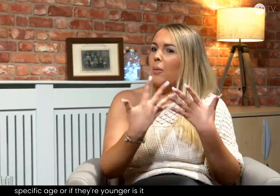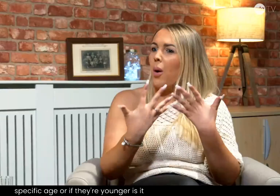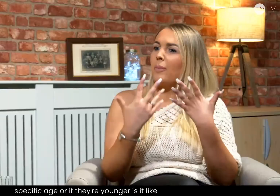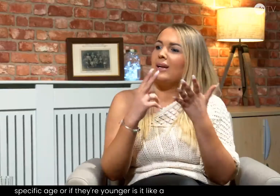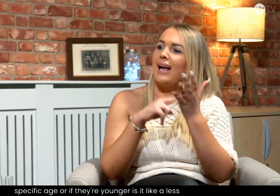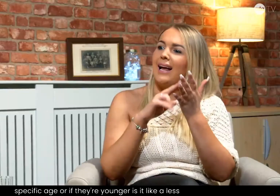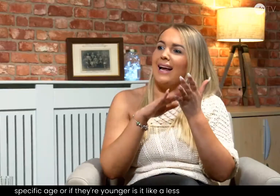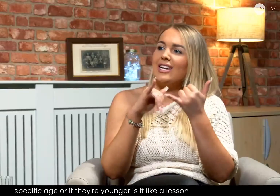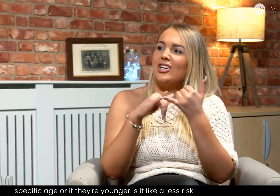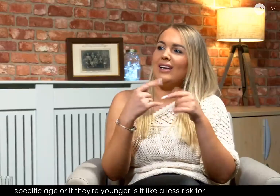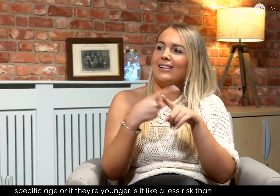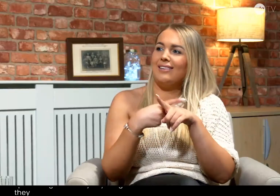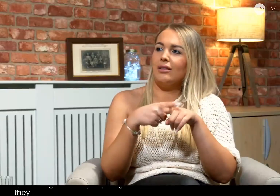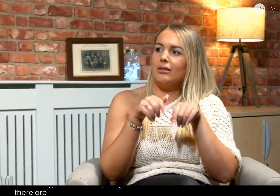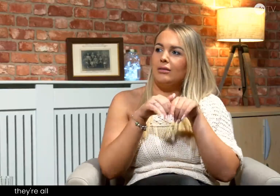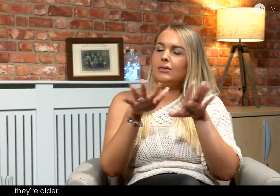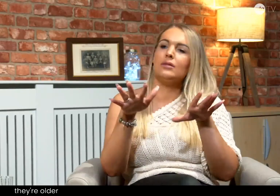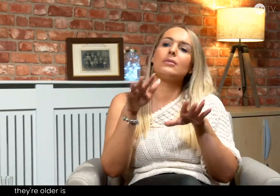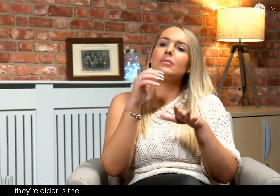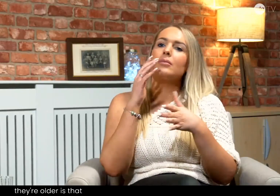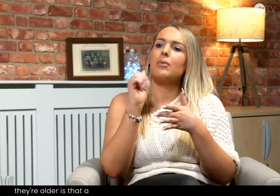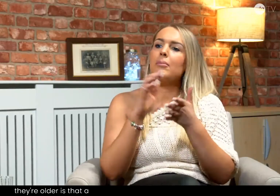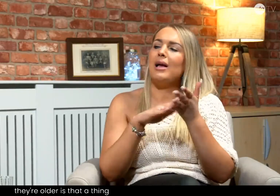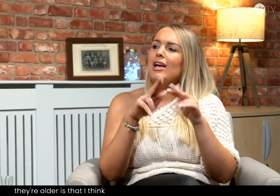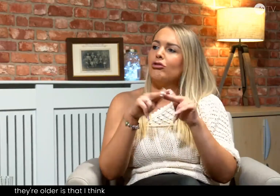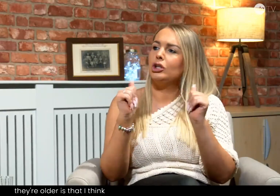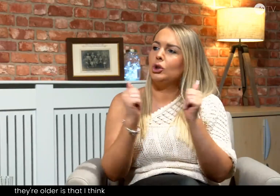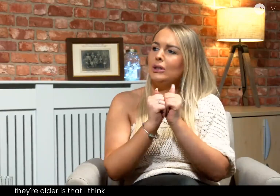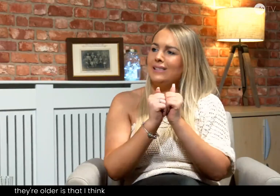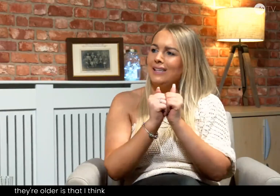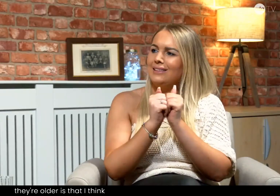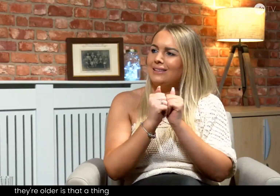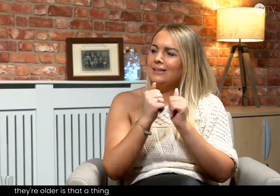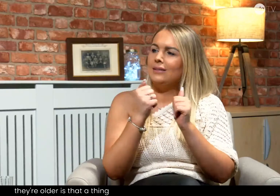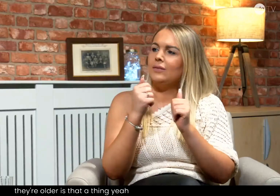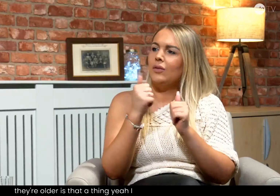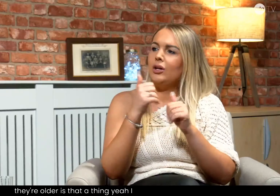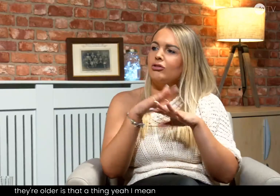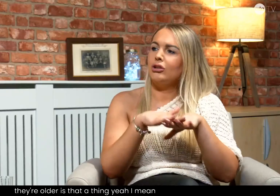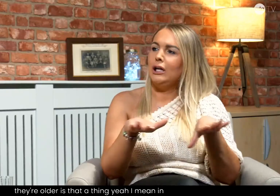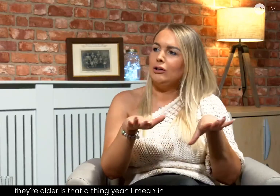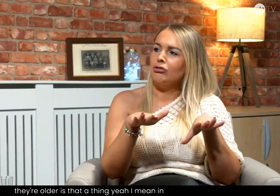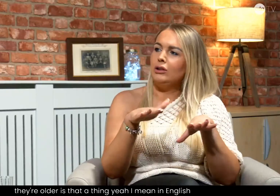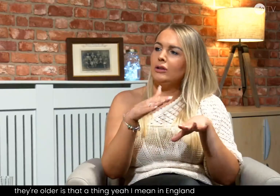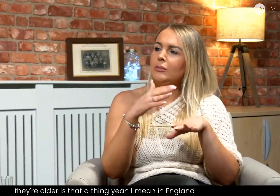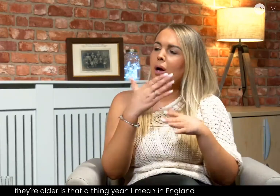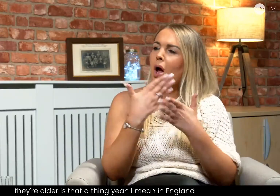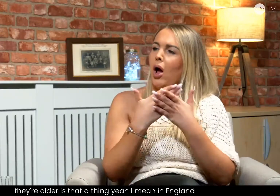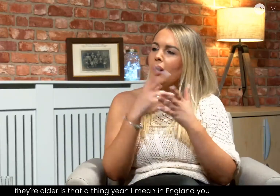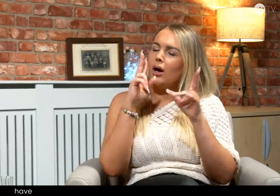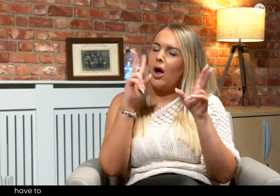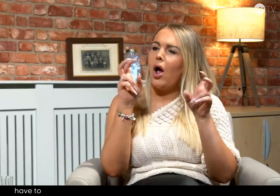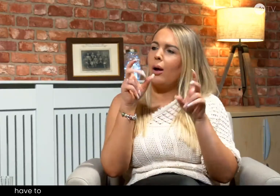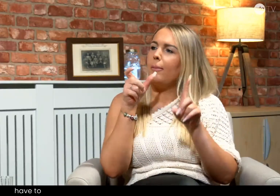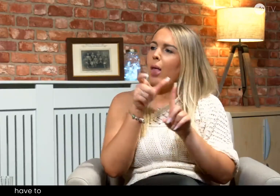older? Is that a thing? Yeah, I mean, in England, you have to consent, so you have an age of